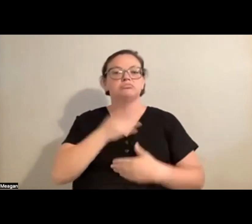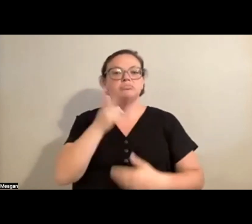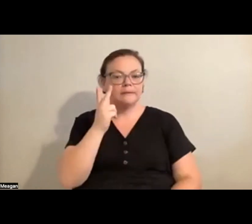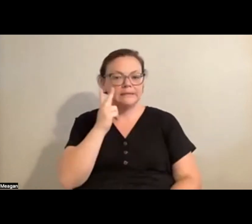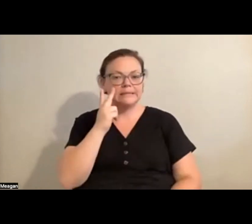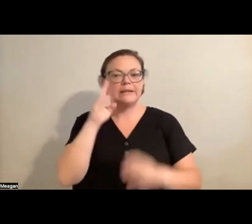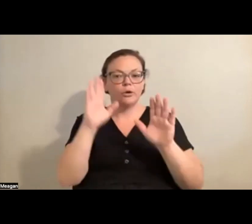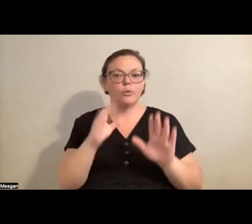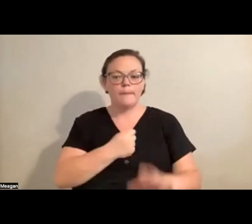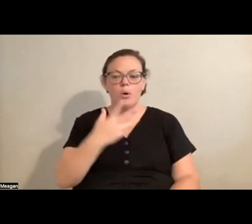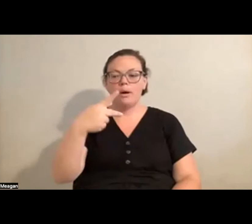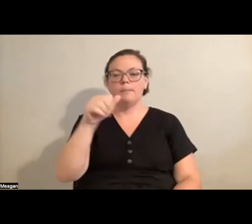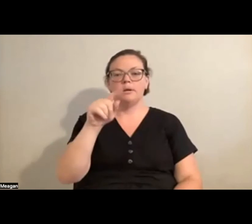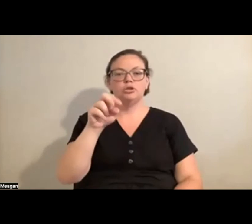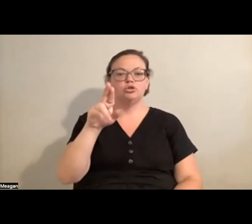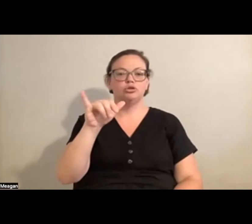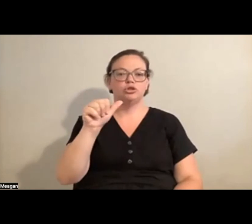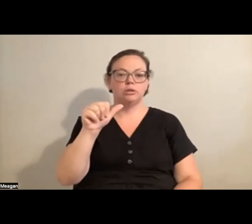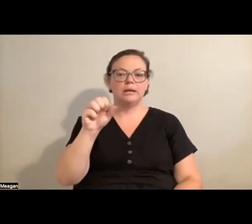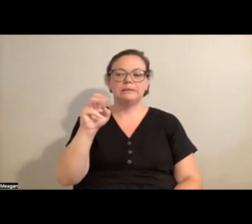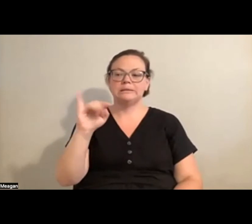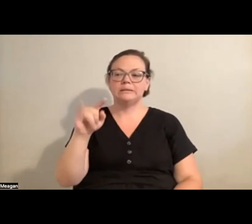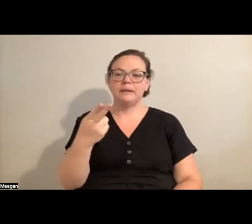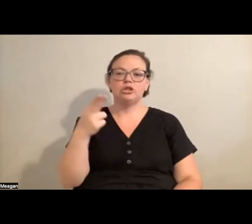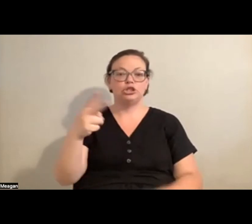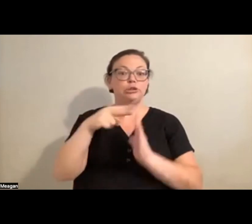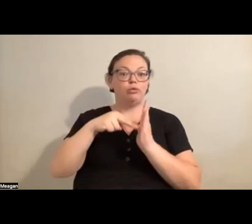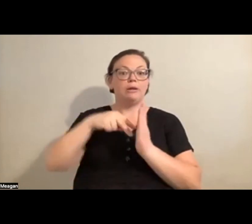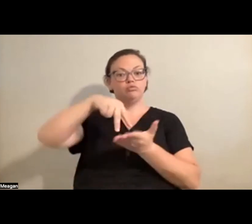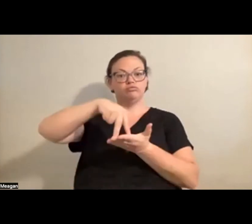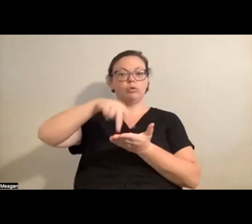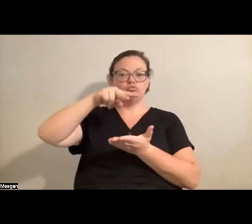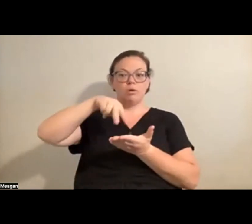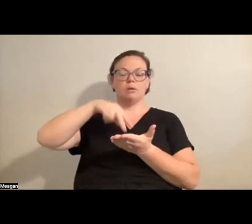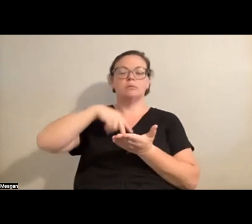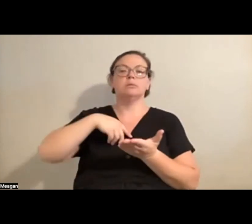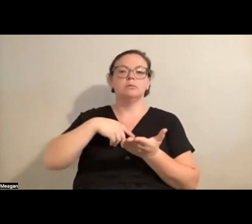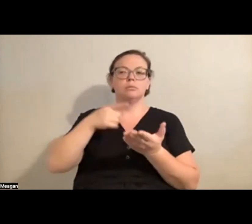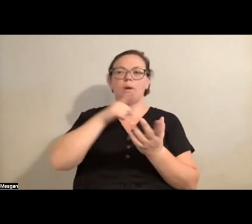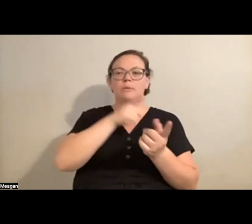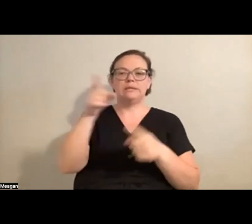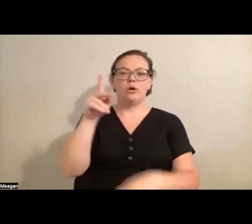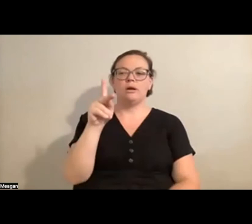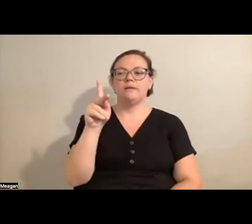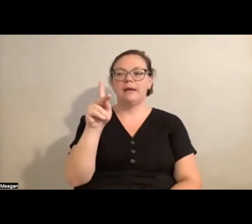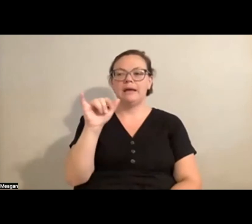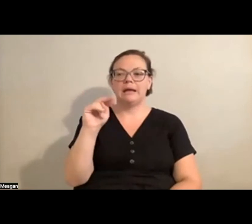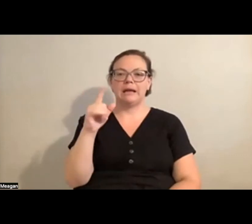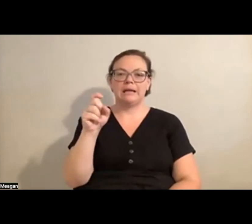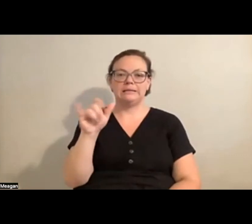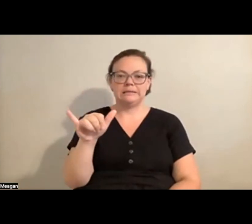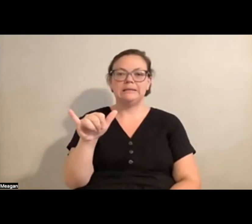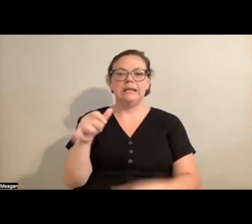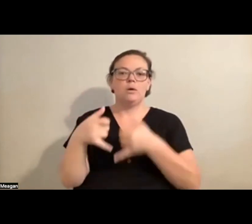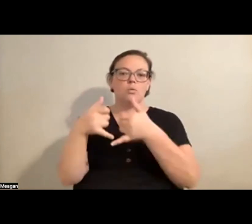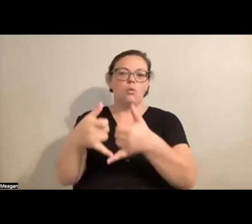poet Patricia Smith read from the podium when I was at the Kate and Kingsley Tufte Awards. And Patricia